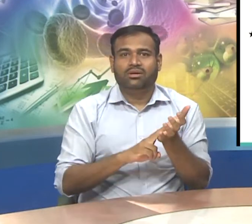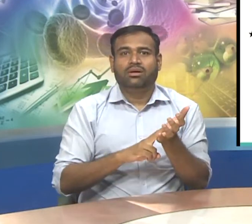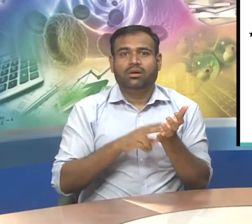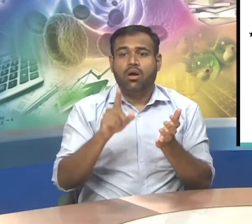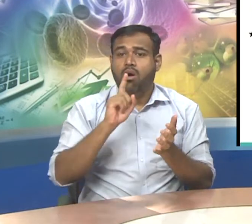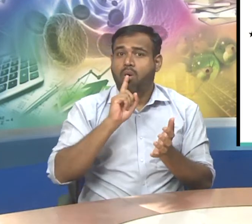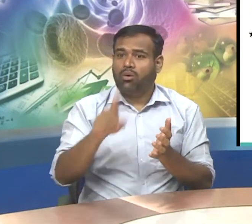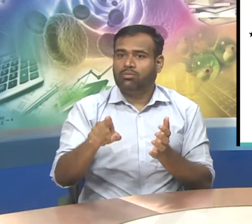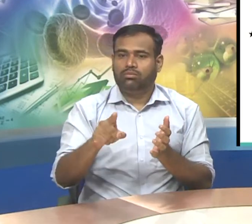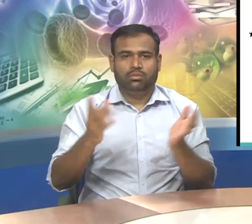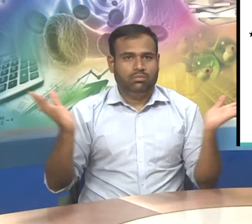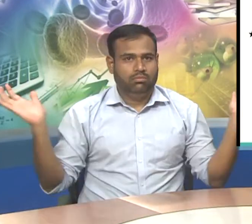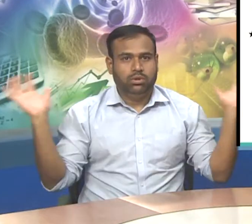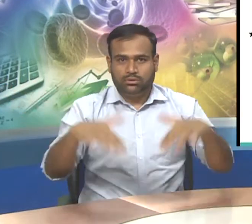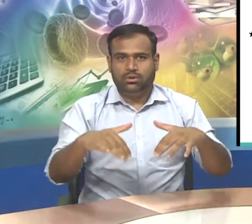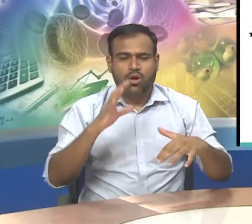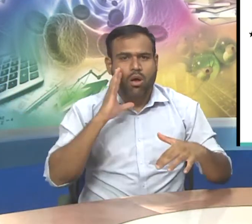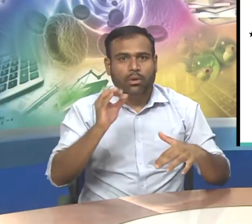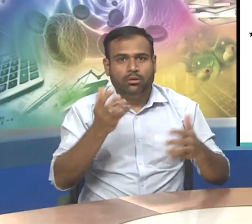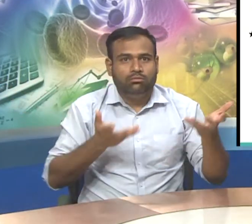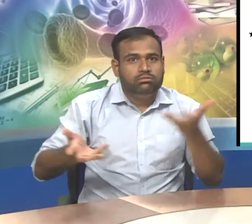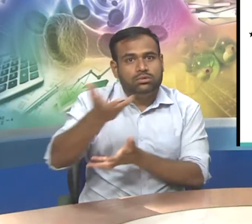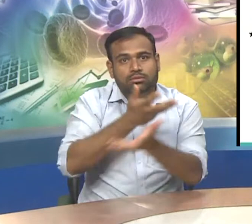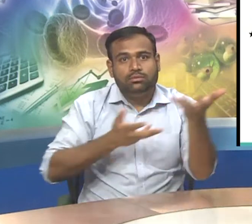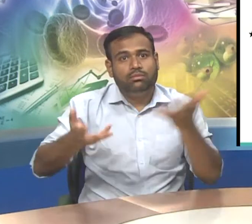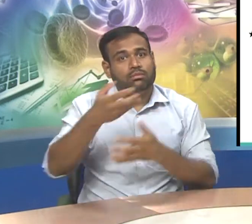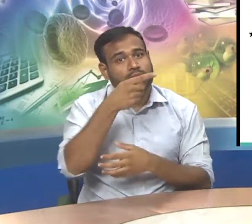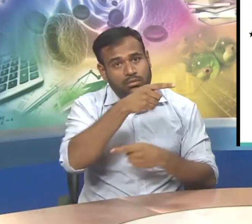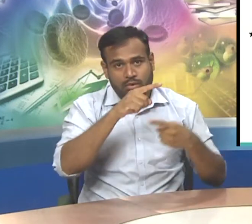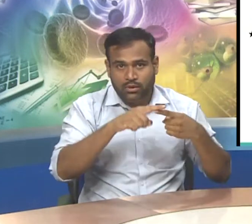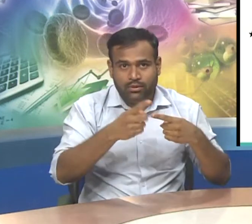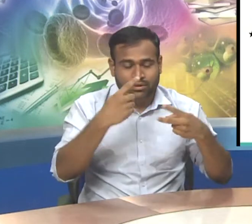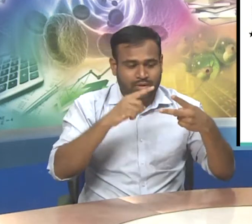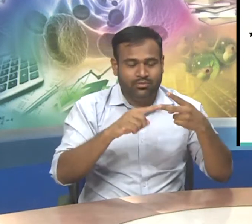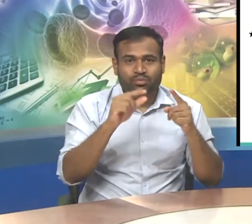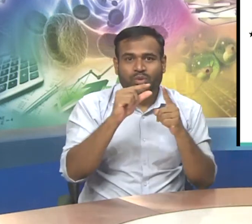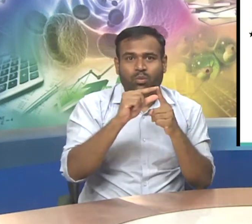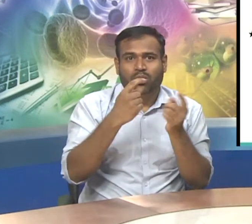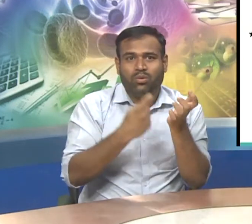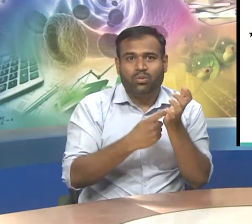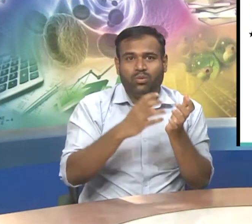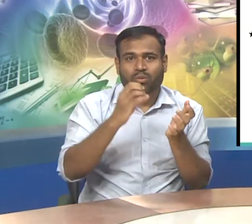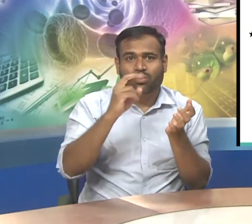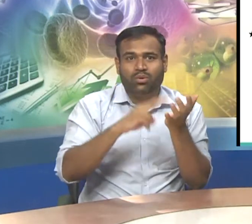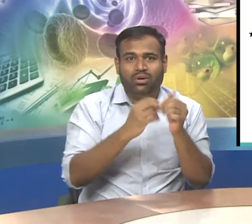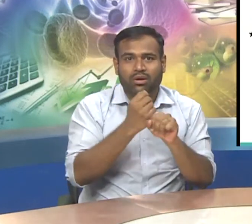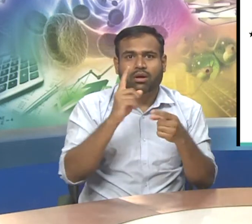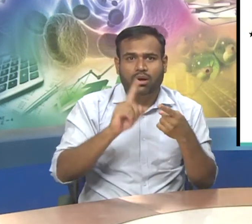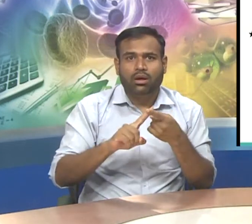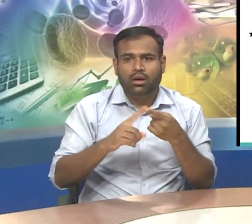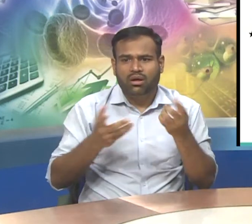legislative assembly on the recommendation of the Council of Ministers headed by the CM.